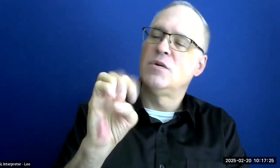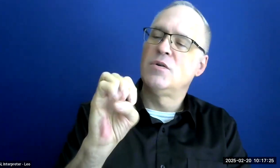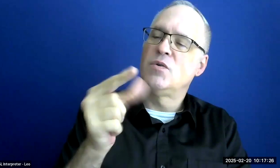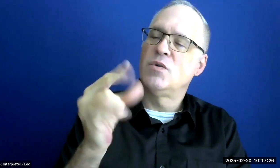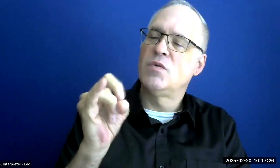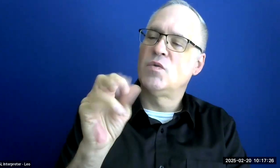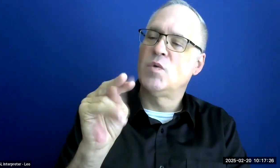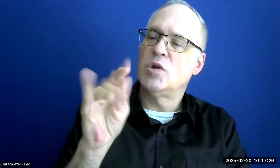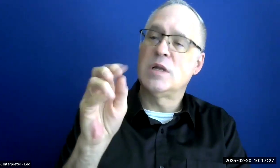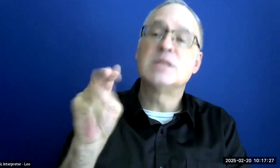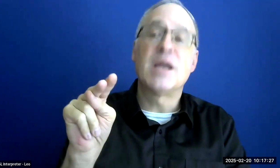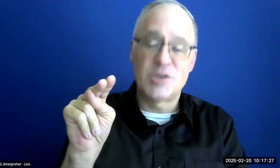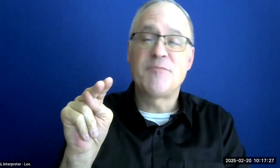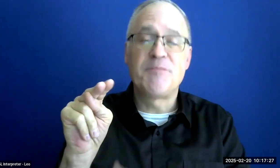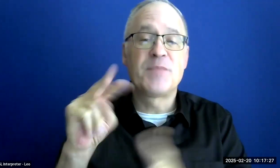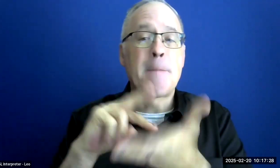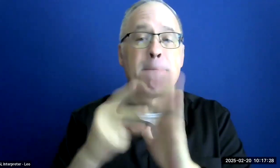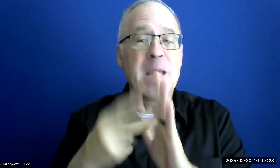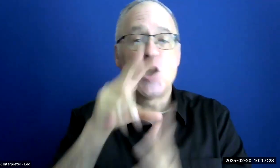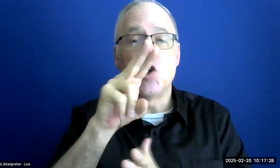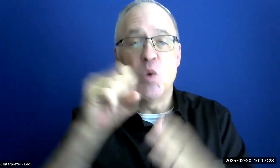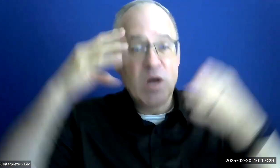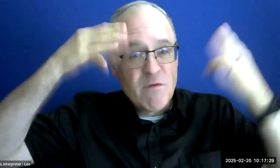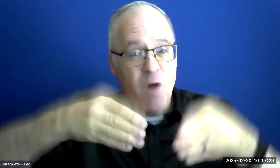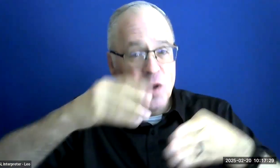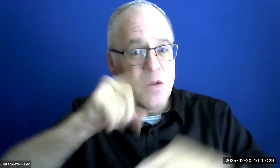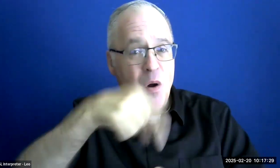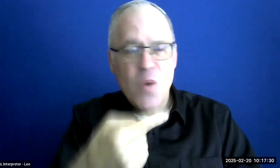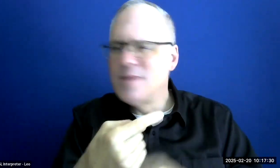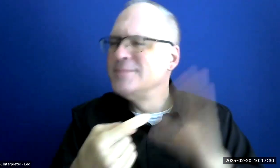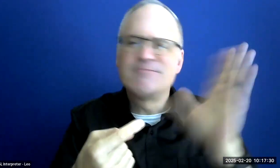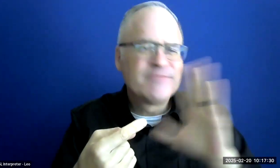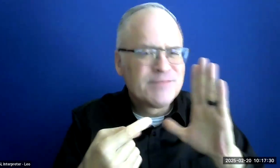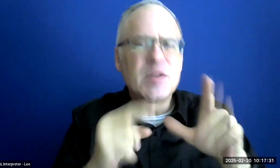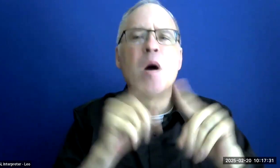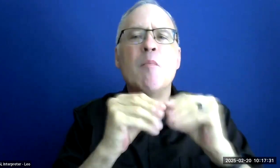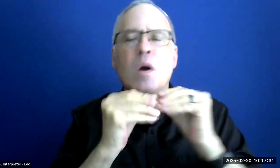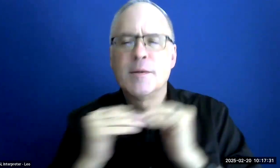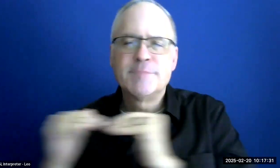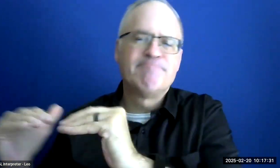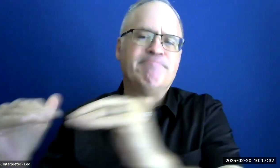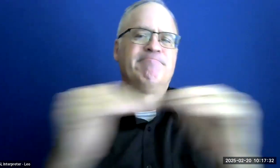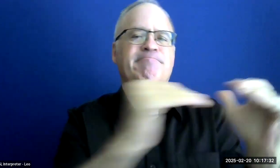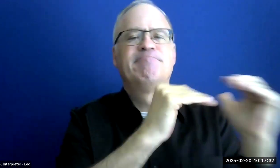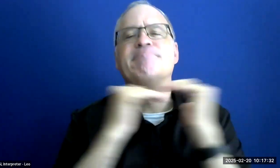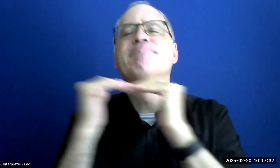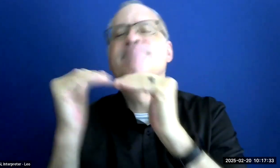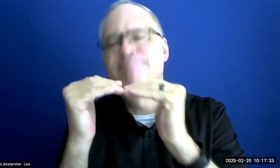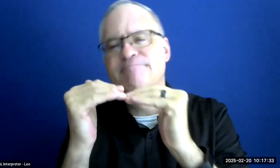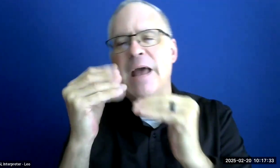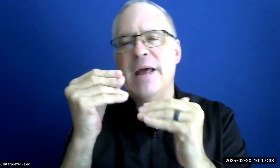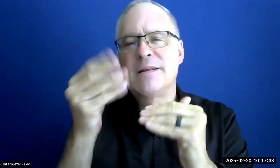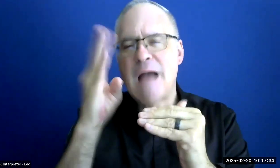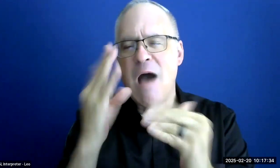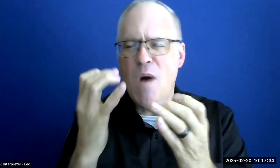from U.S. centrism and toward the type of connectional values that God is calling us to practice. It's important to